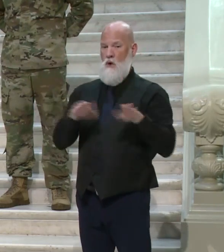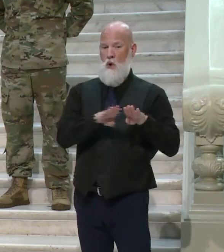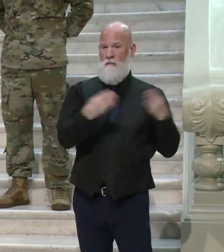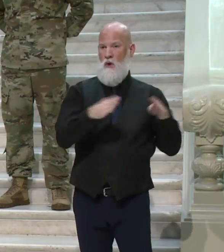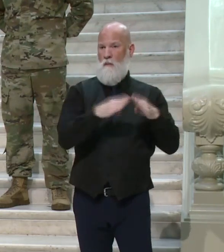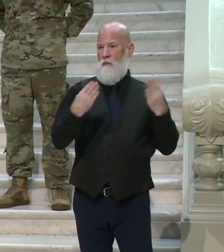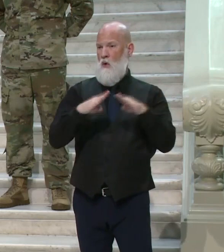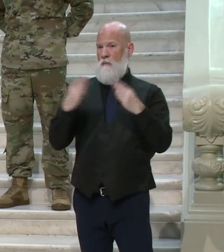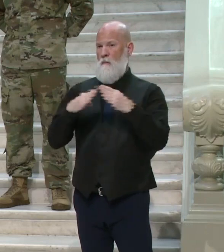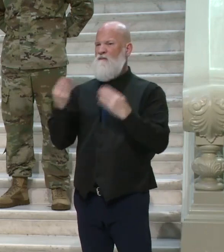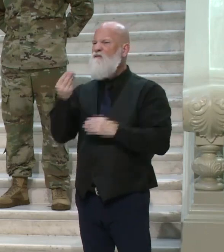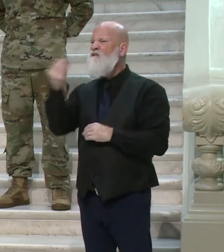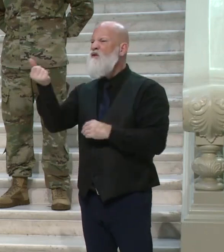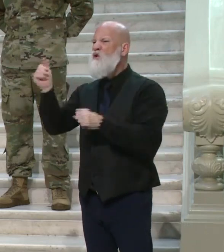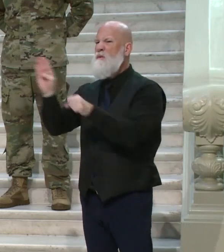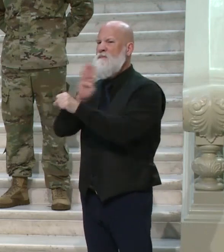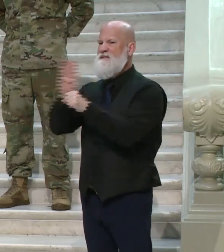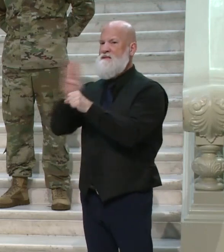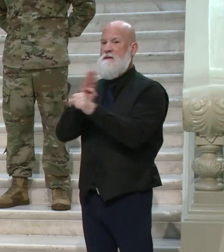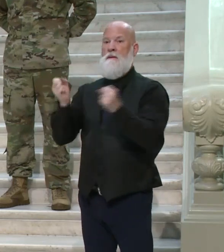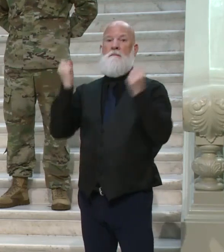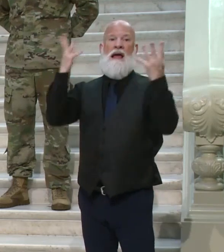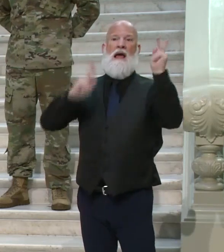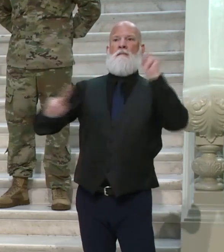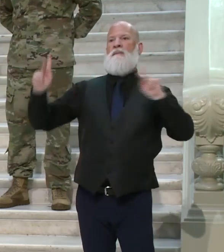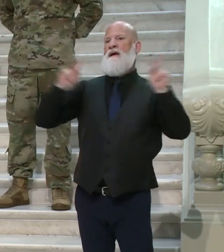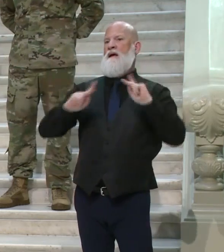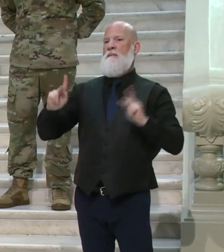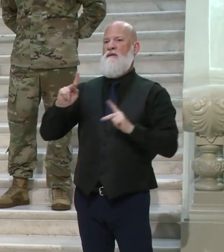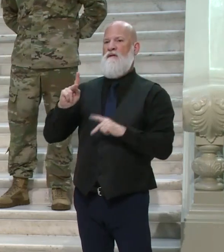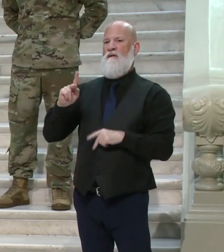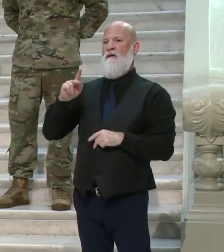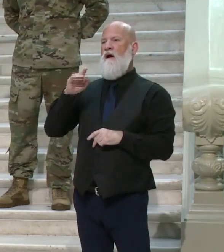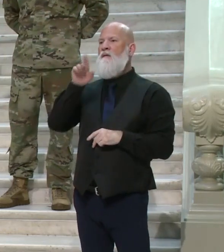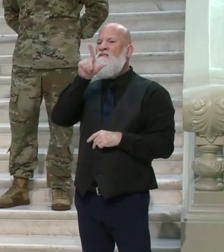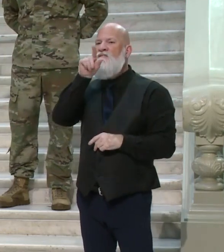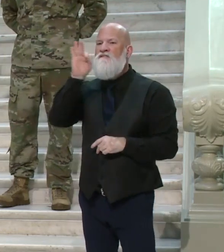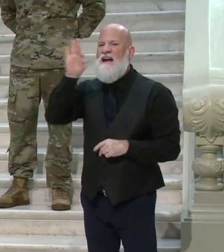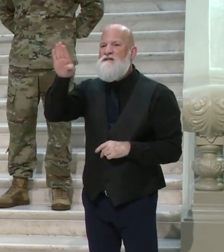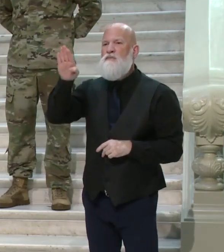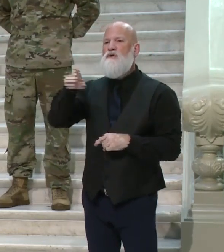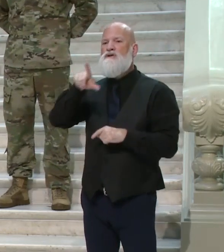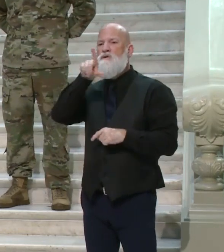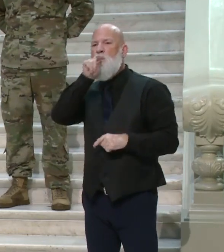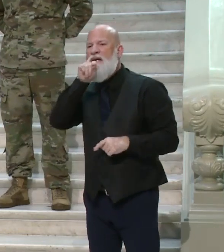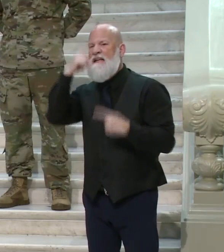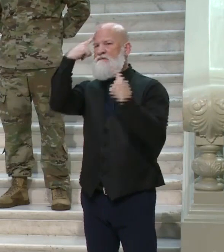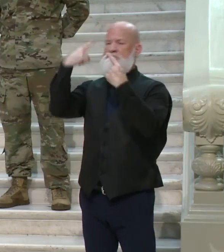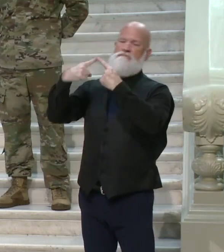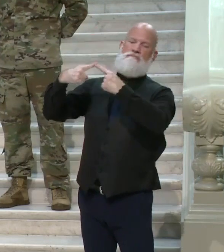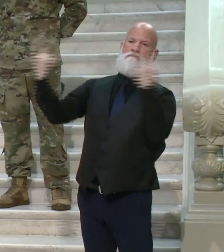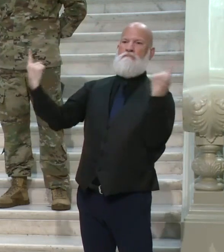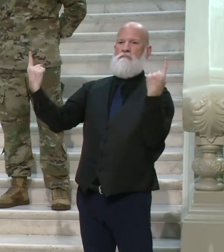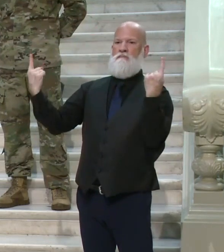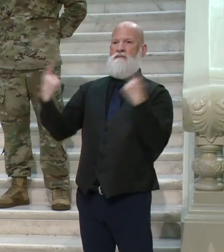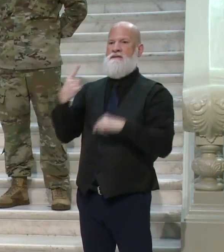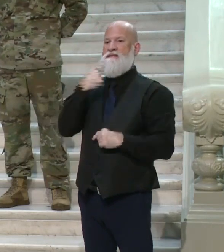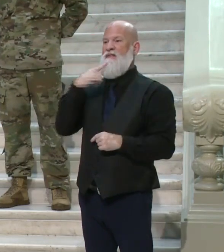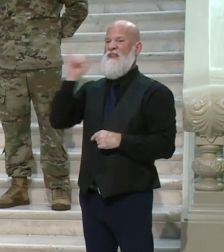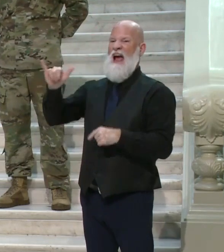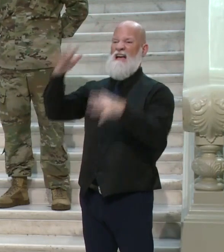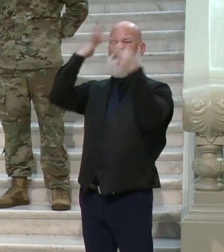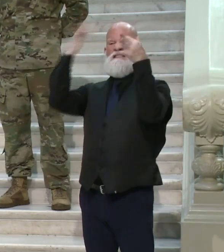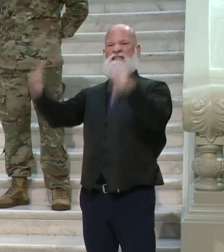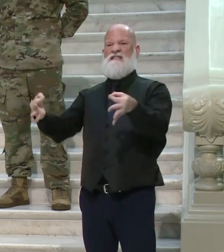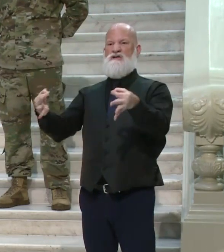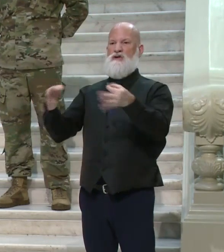businesses, lots of people, took to social media. They didn't agree with the decision, and they said that this decision puts lives in